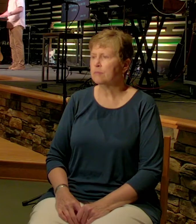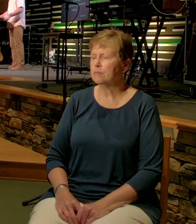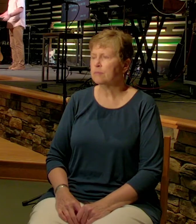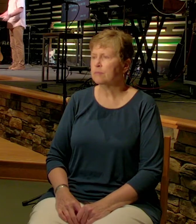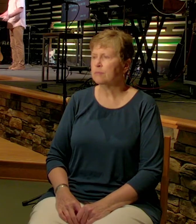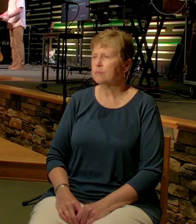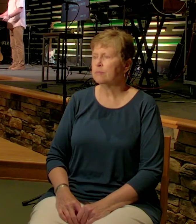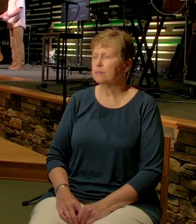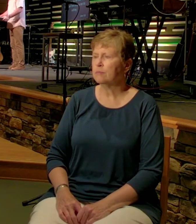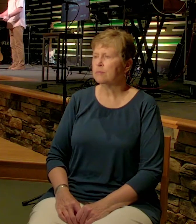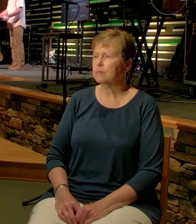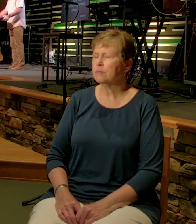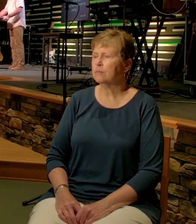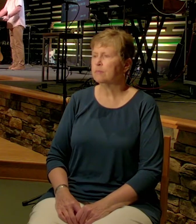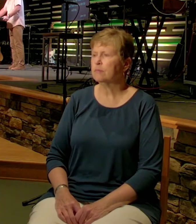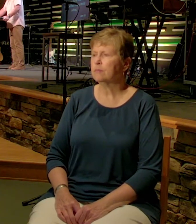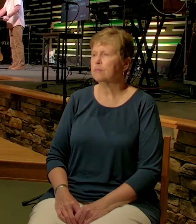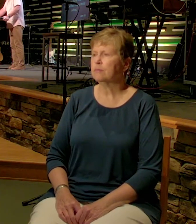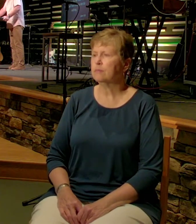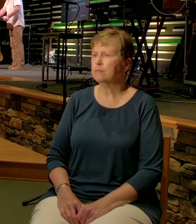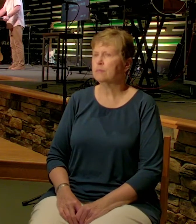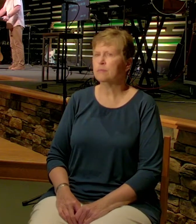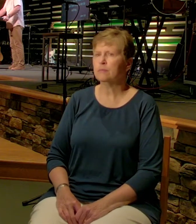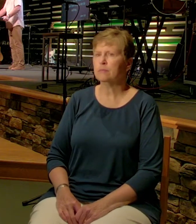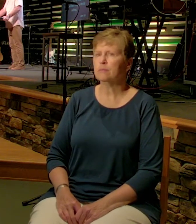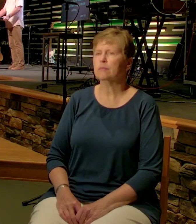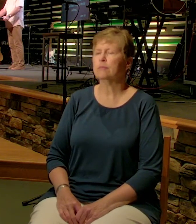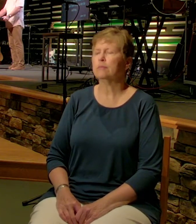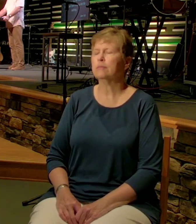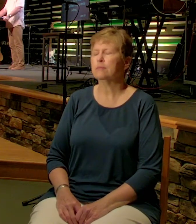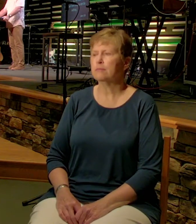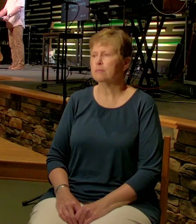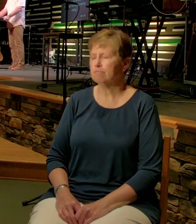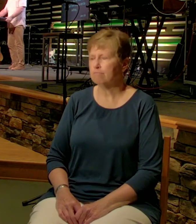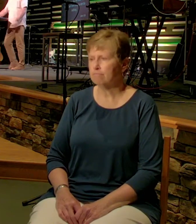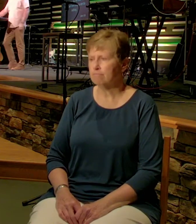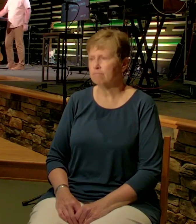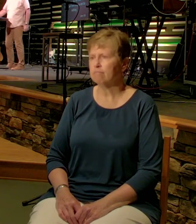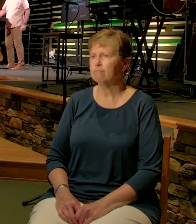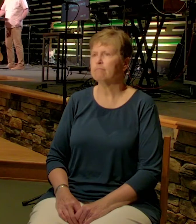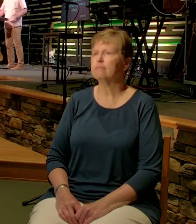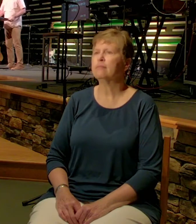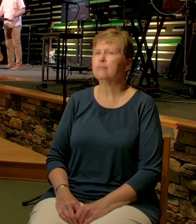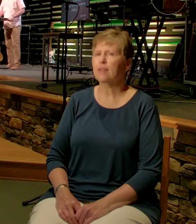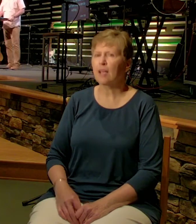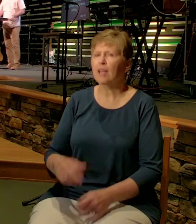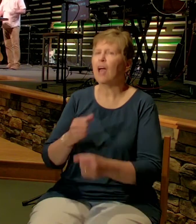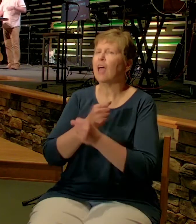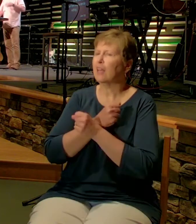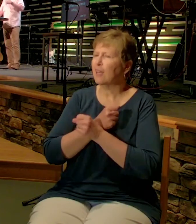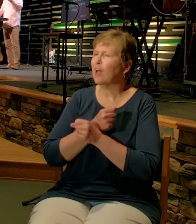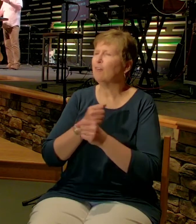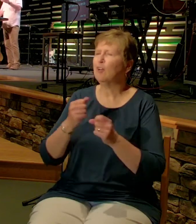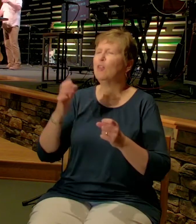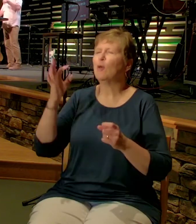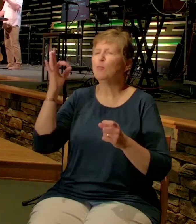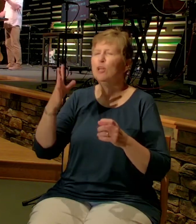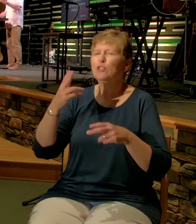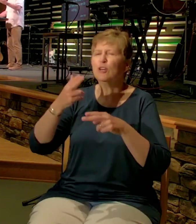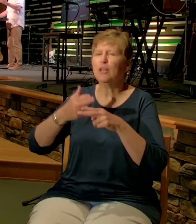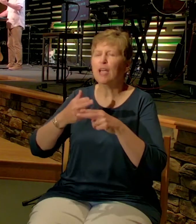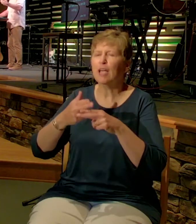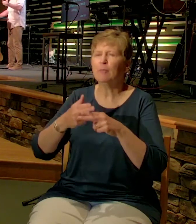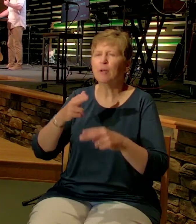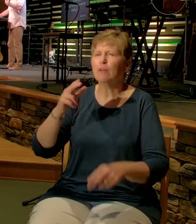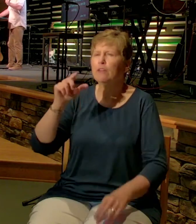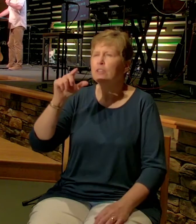fruit. Apart from me, you can do nothing. And I love the way a preacher by the name of J.D. Greer, how he